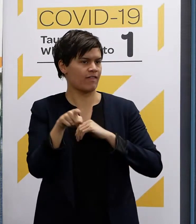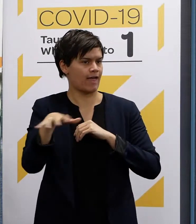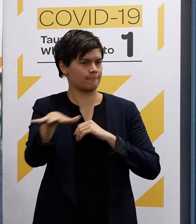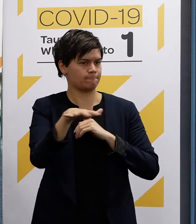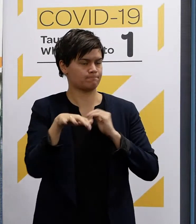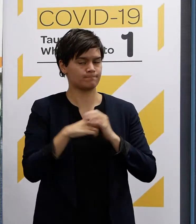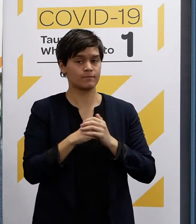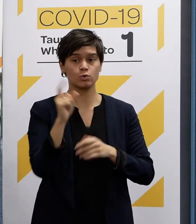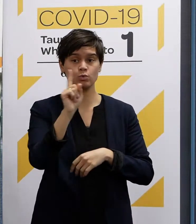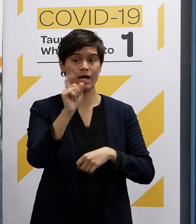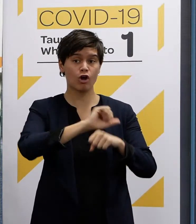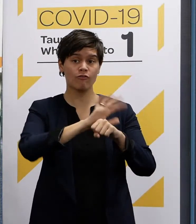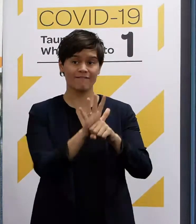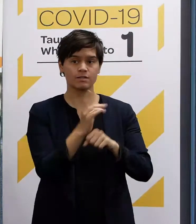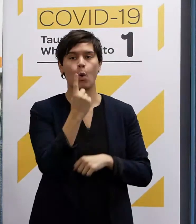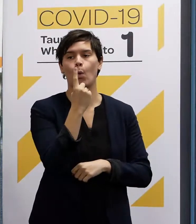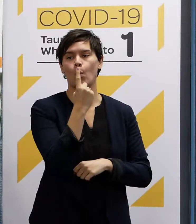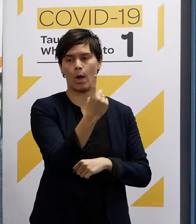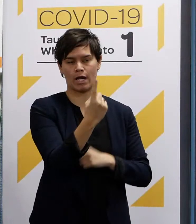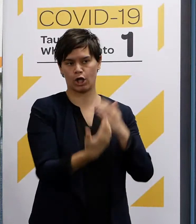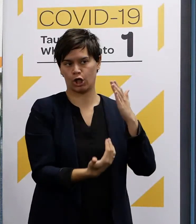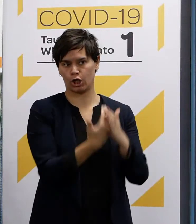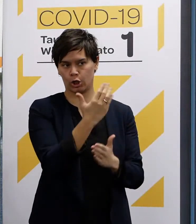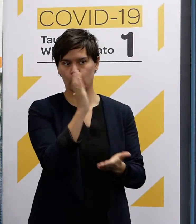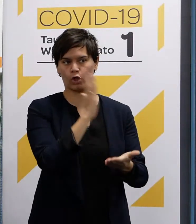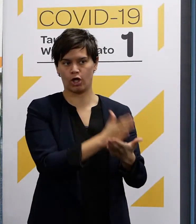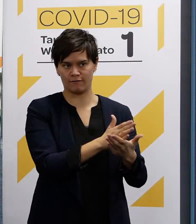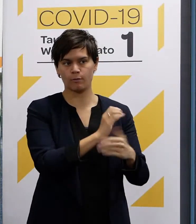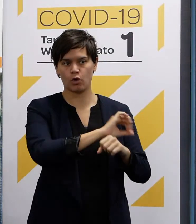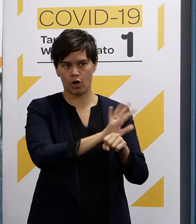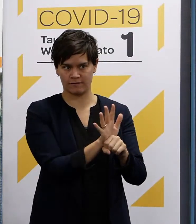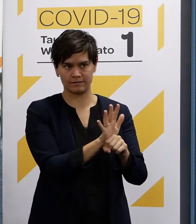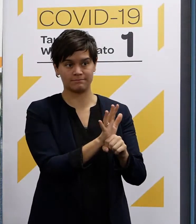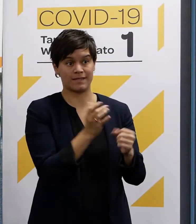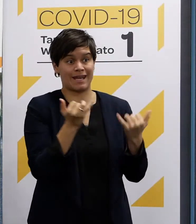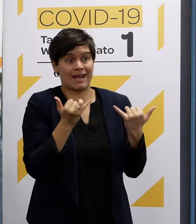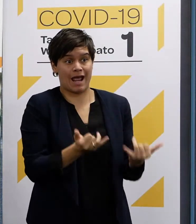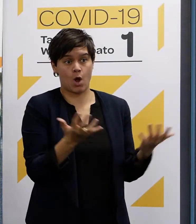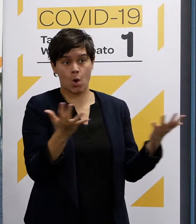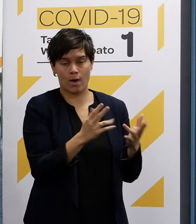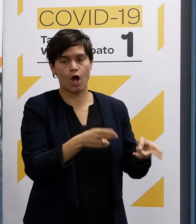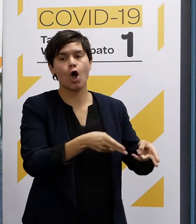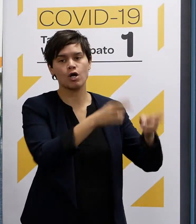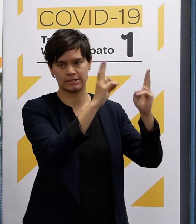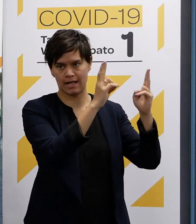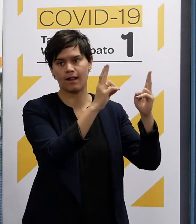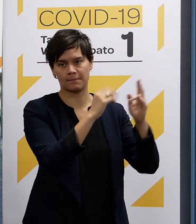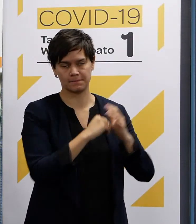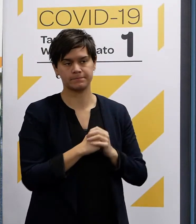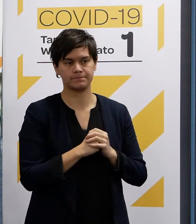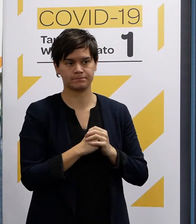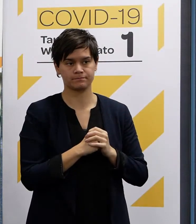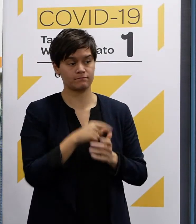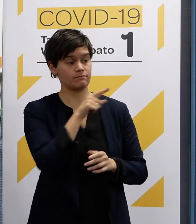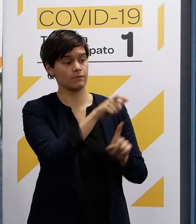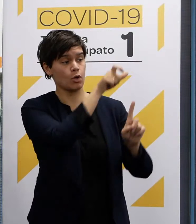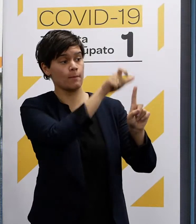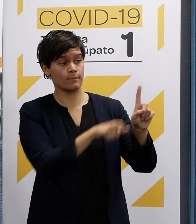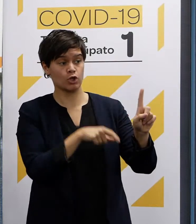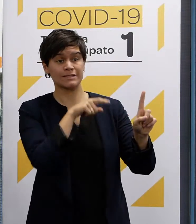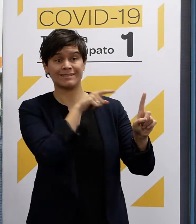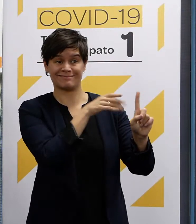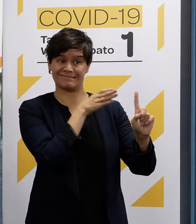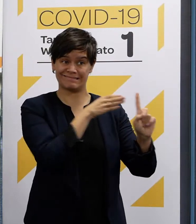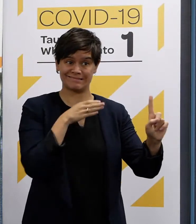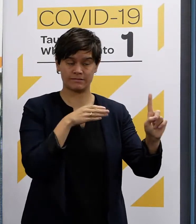case of COVID-19 to report who is in managed isolation in New Zealand. The person who tested positive